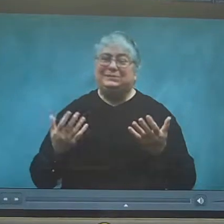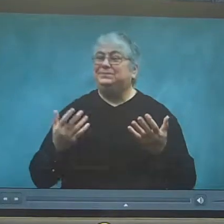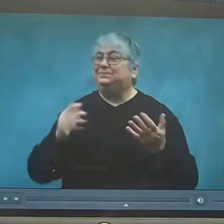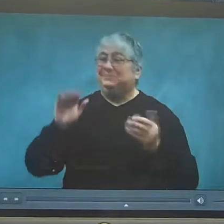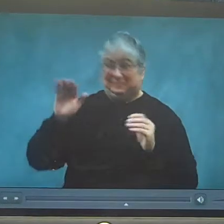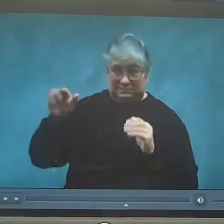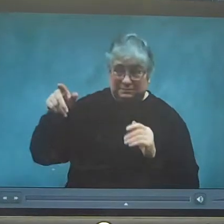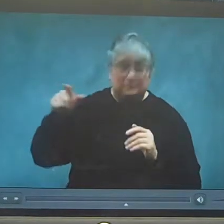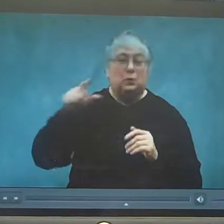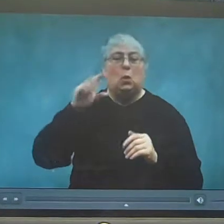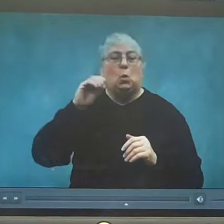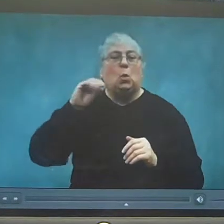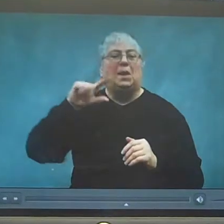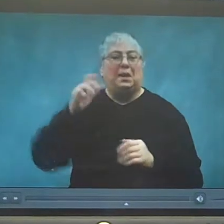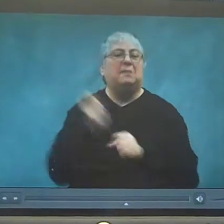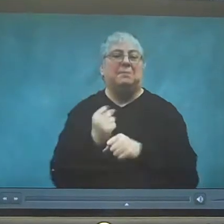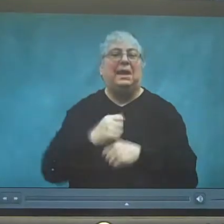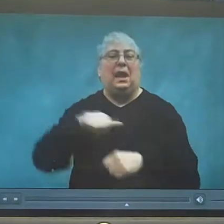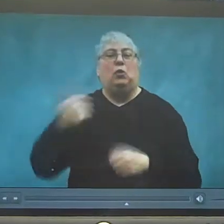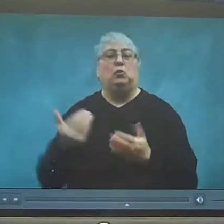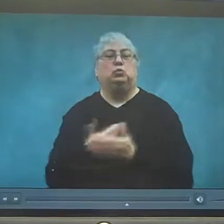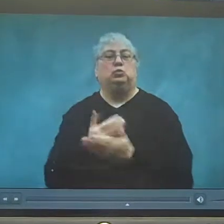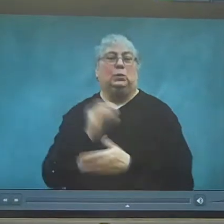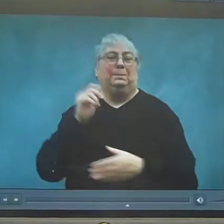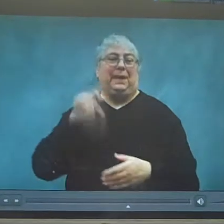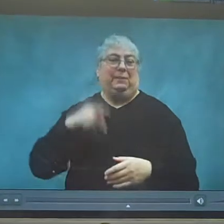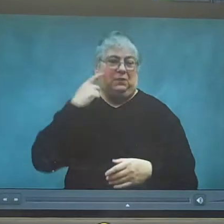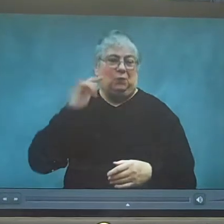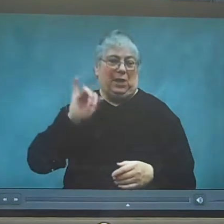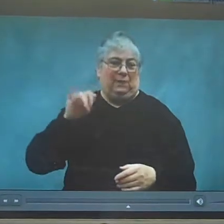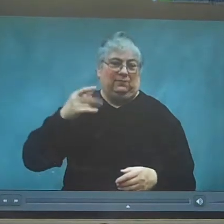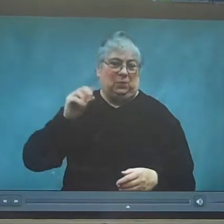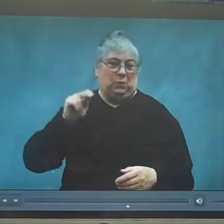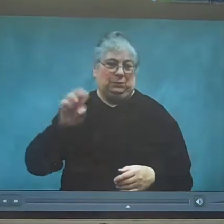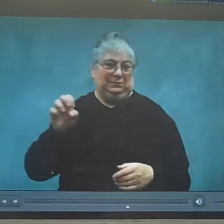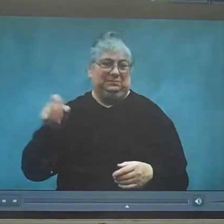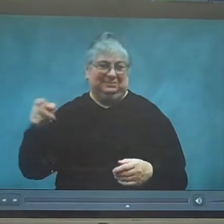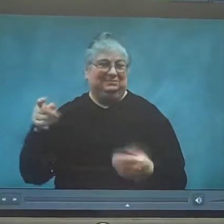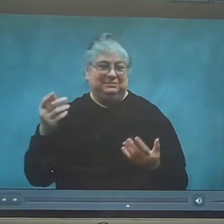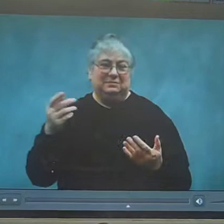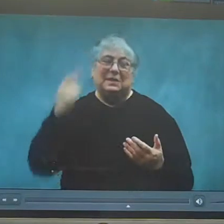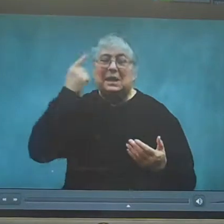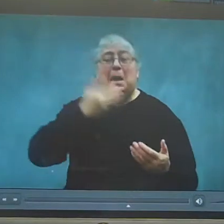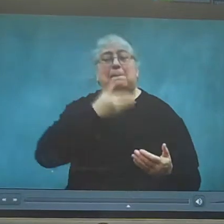And Apple is really having a hard time. They have to really fix all of these problems.